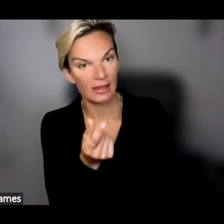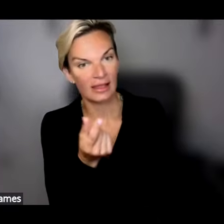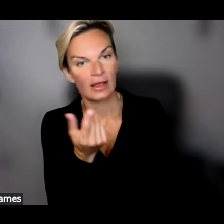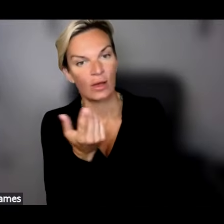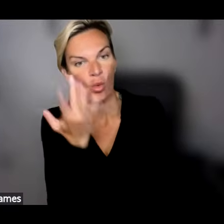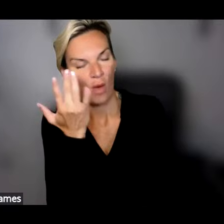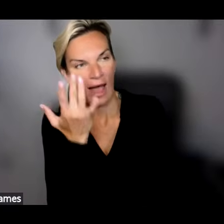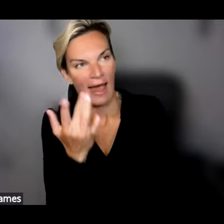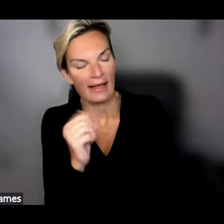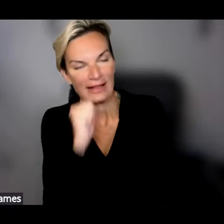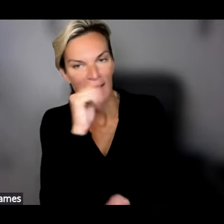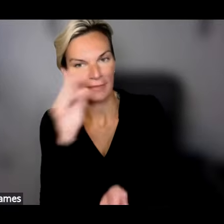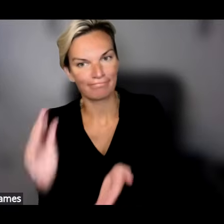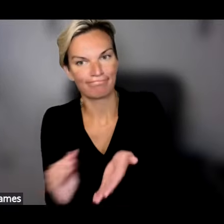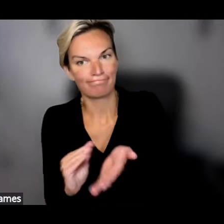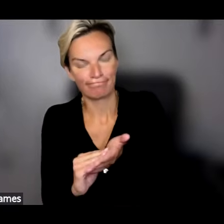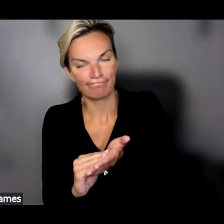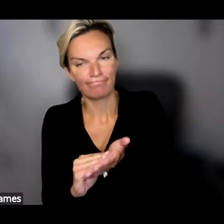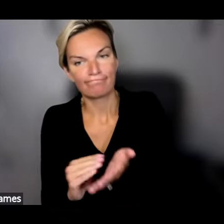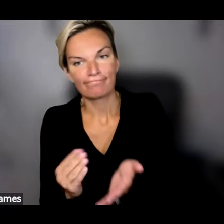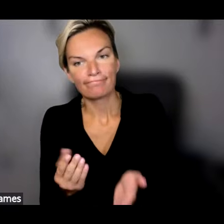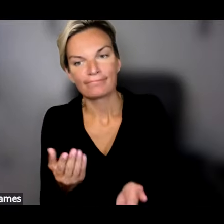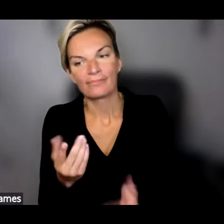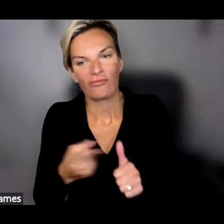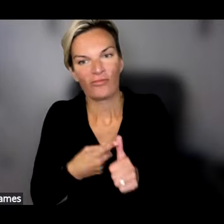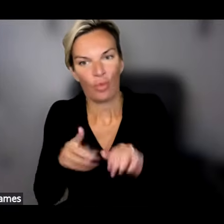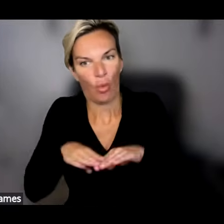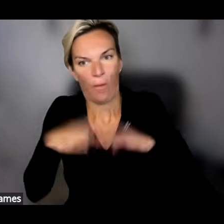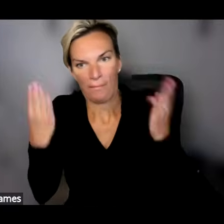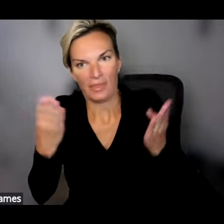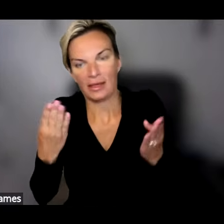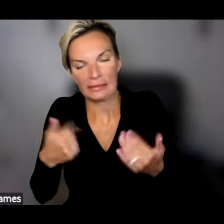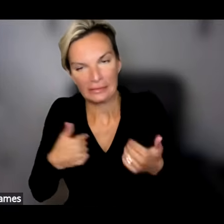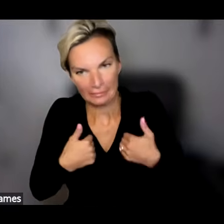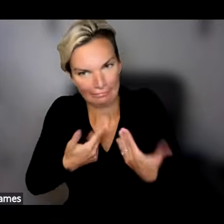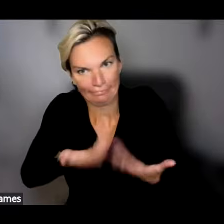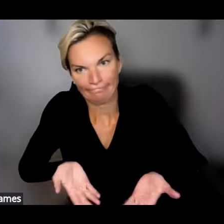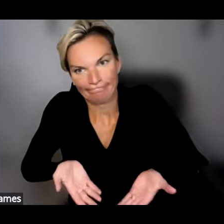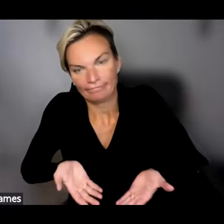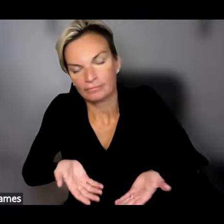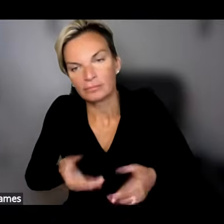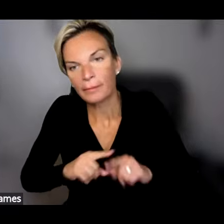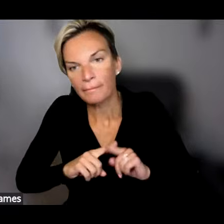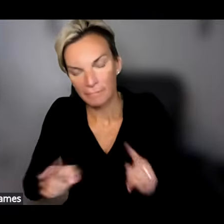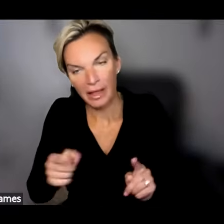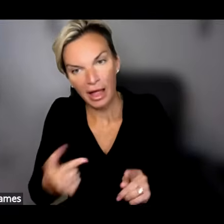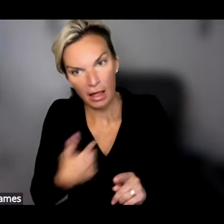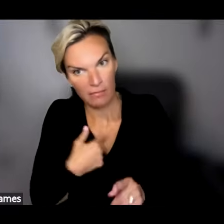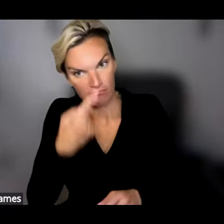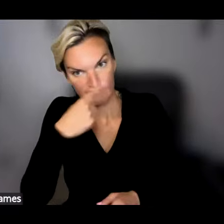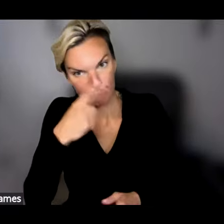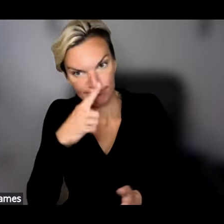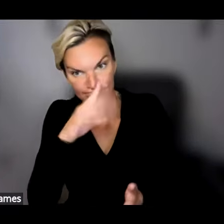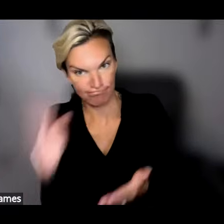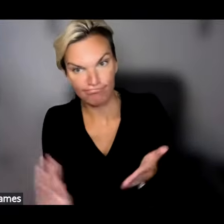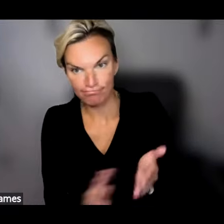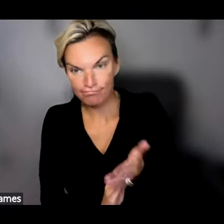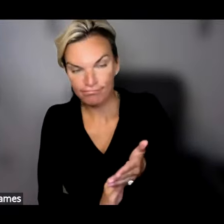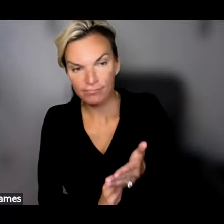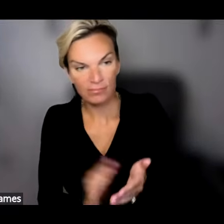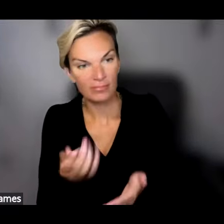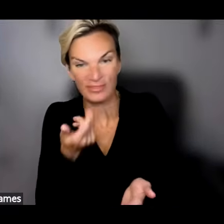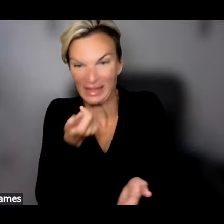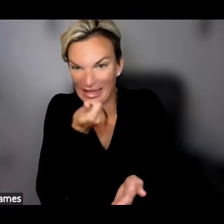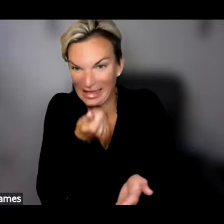not opposed to adding that language either. Perhaps it would say a proposal to amend state law to prohibit campaign